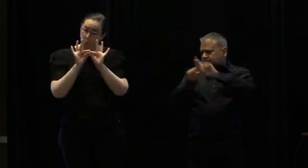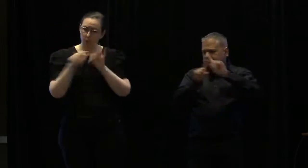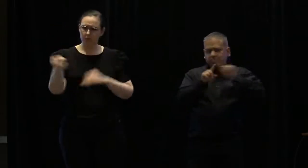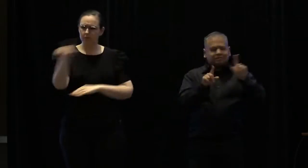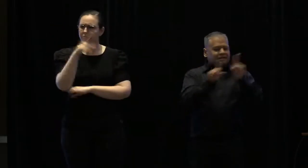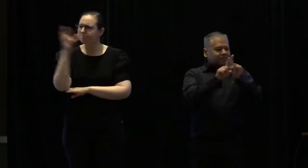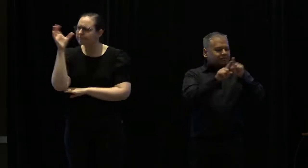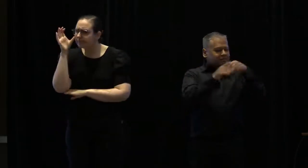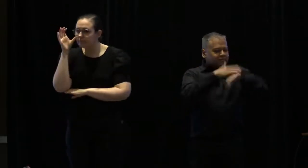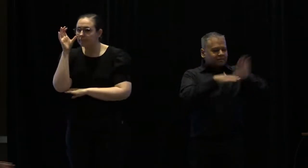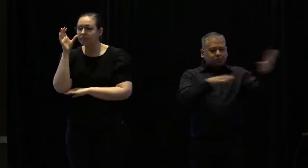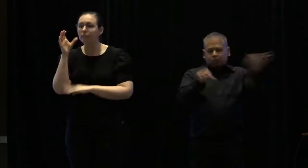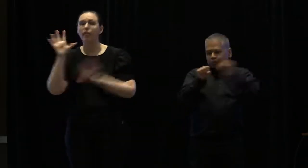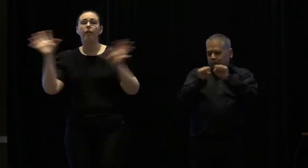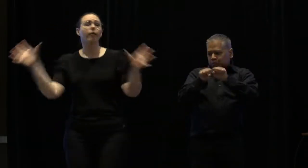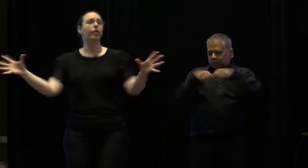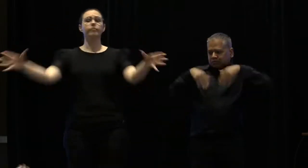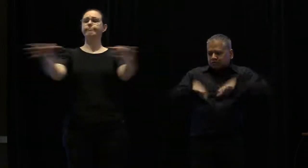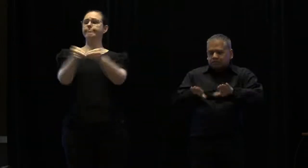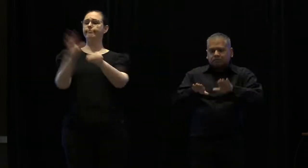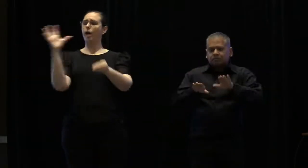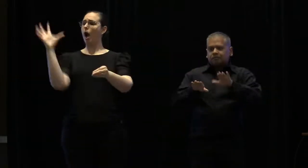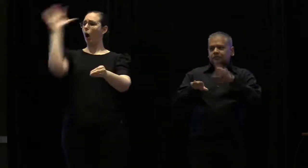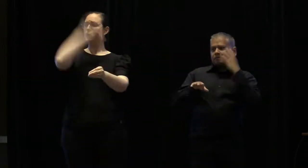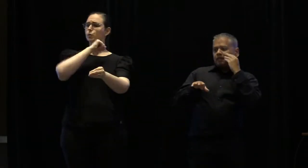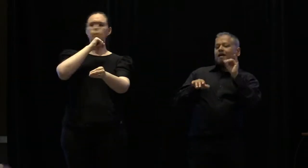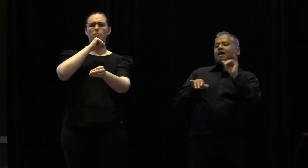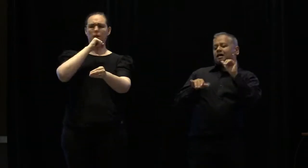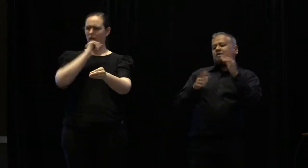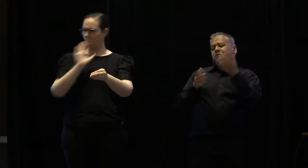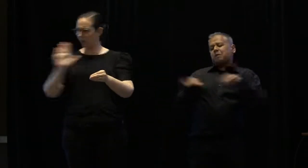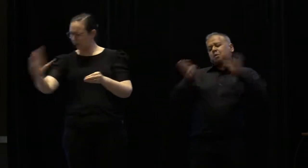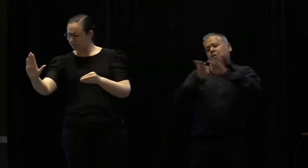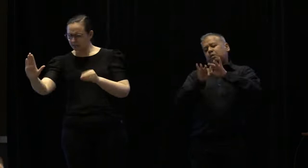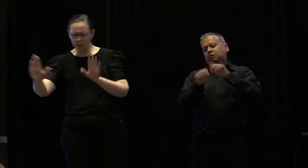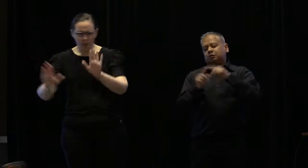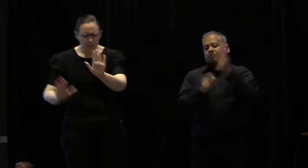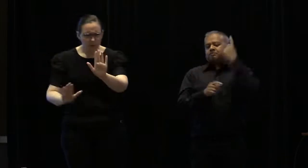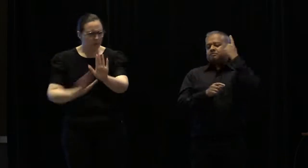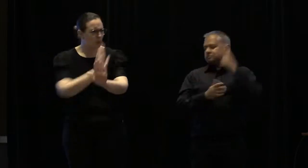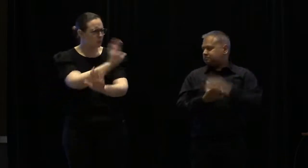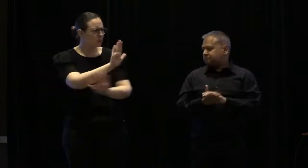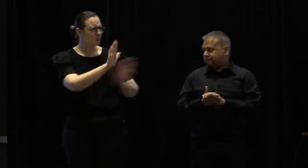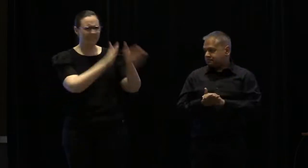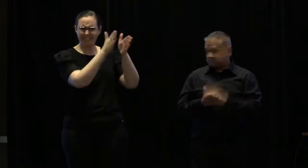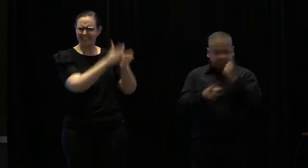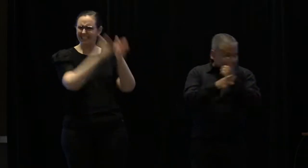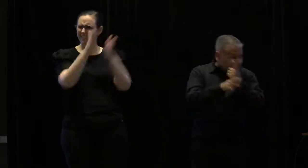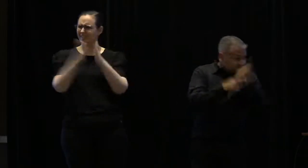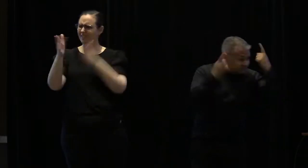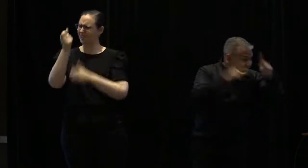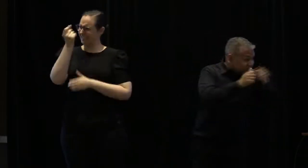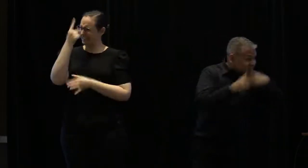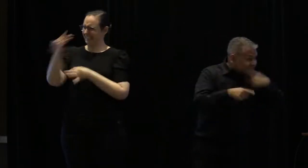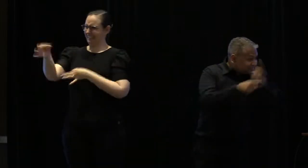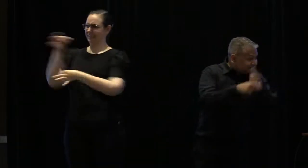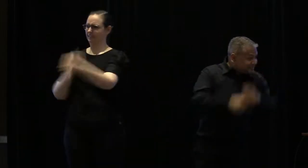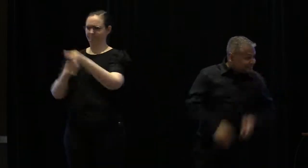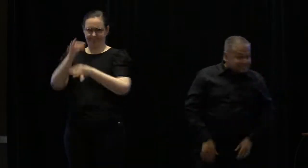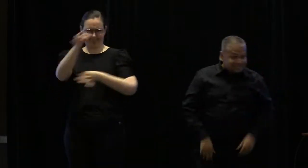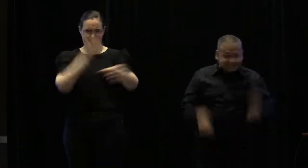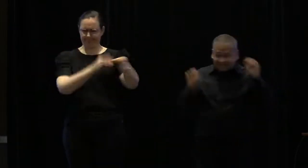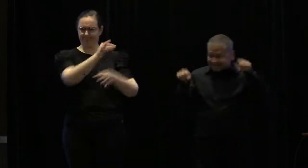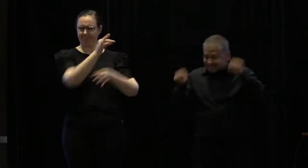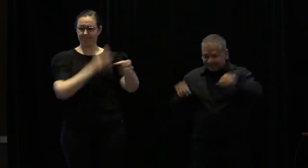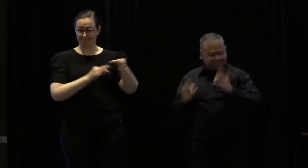It's important to listen to each individual's experience. As the saying goes, to walk a mile in someone else's shoes, of course,